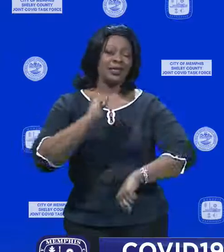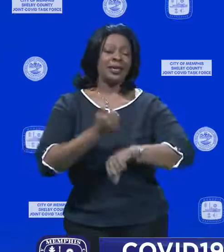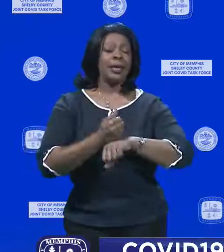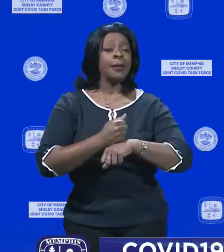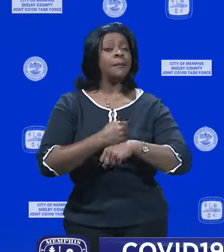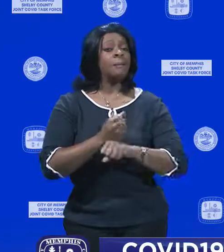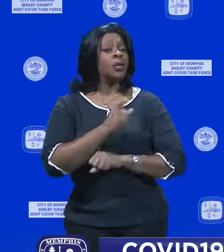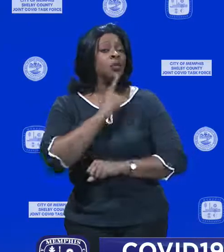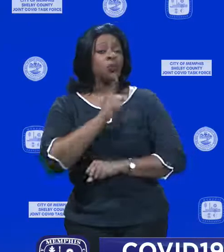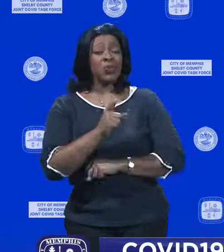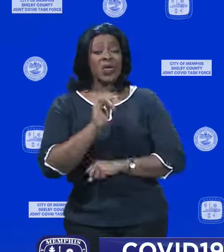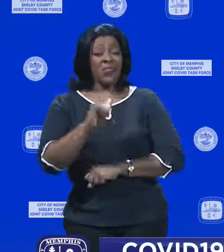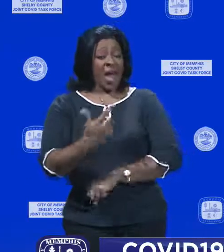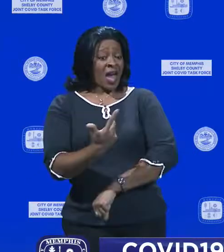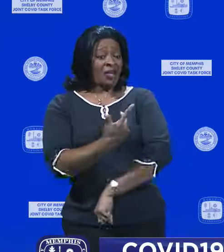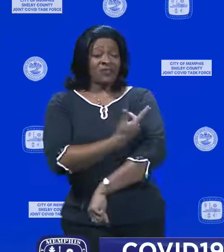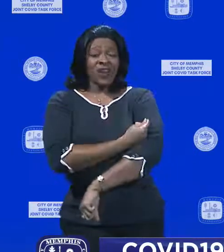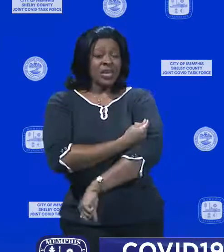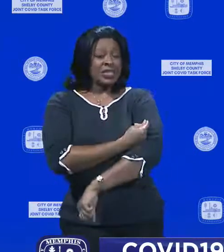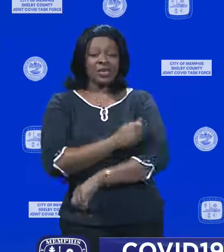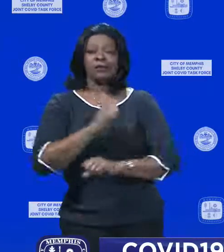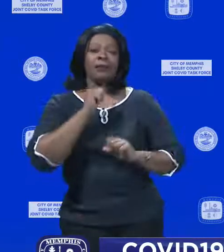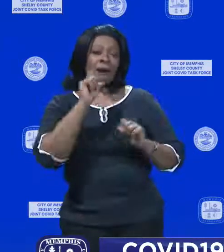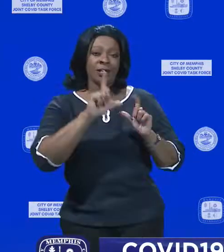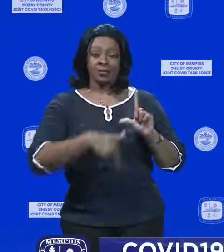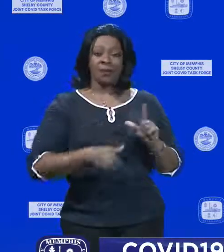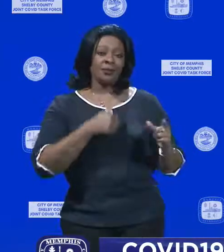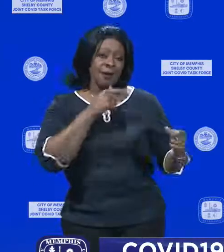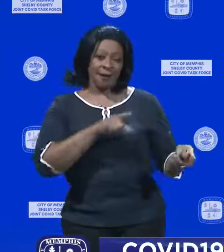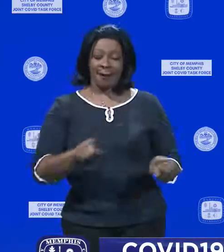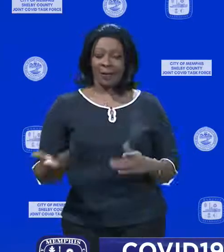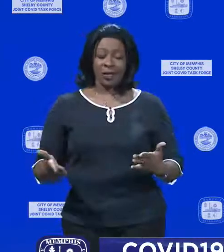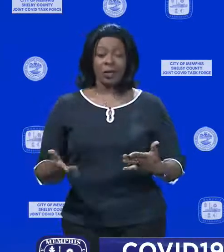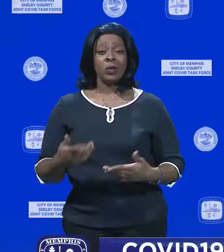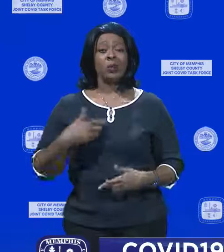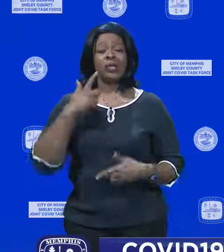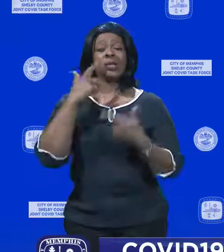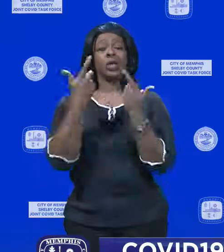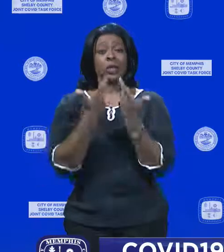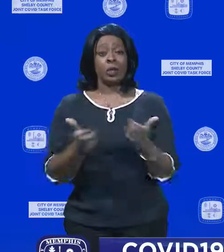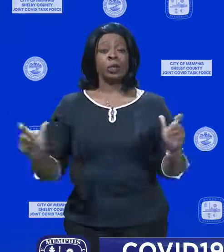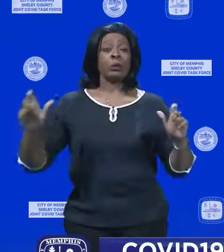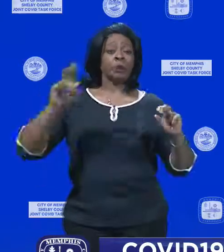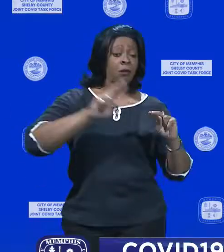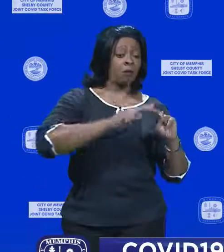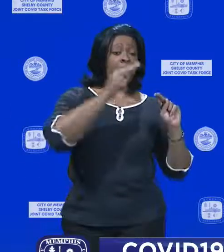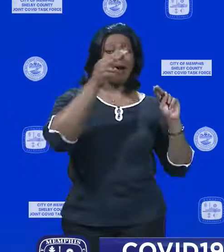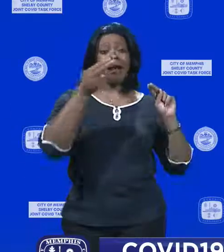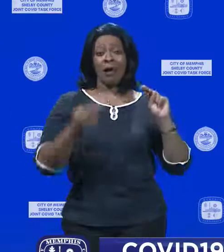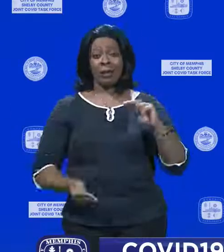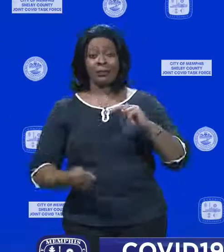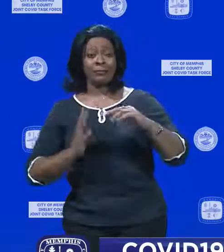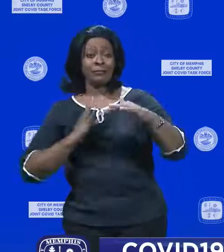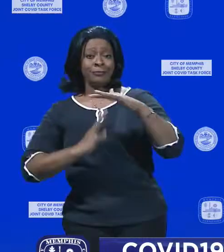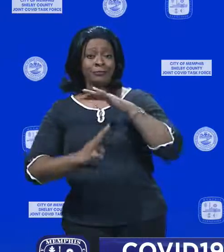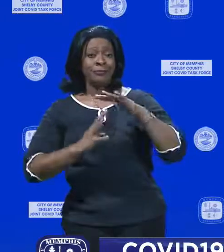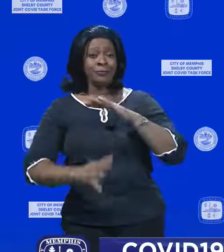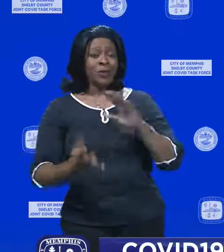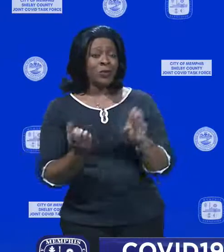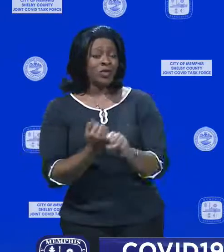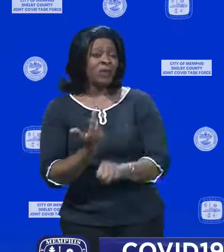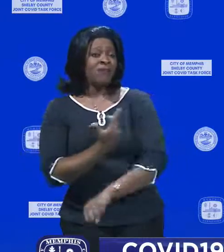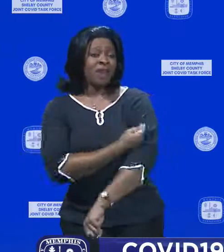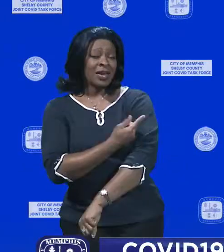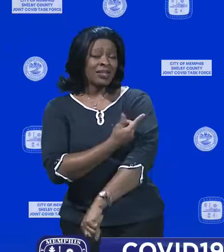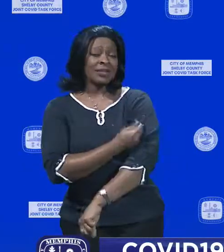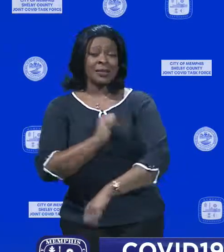make sure that that doesn't happen. Now, should we see a dramatic decline in demand